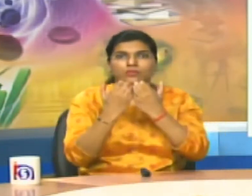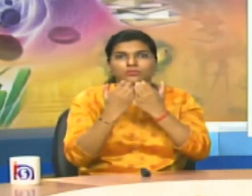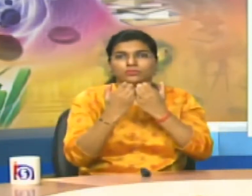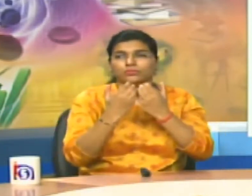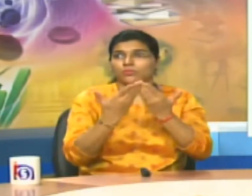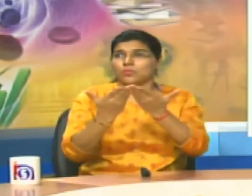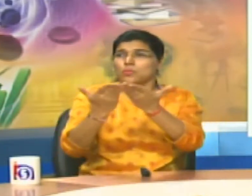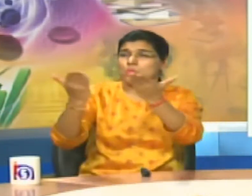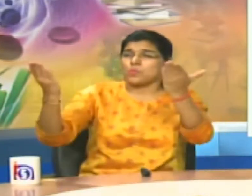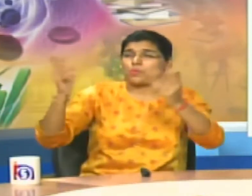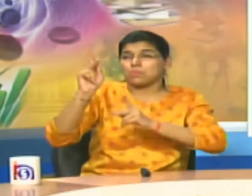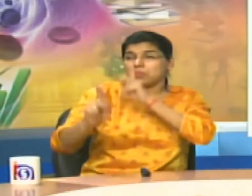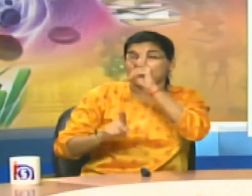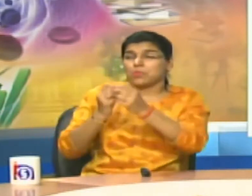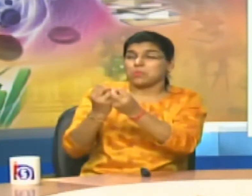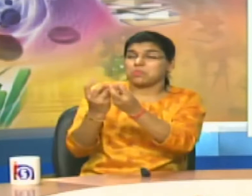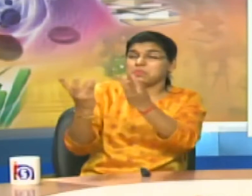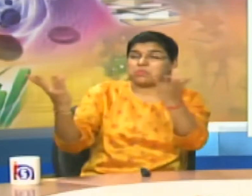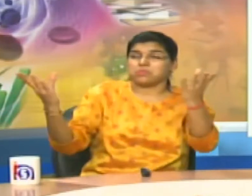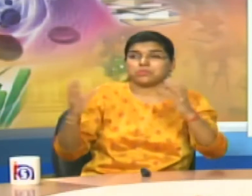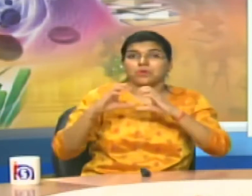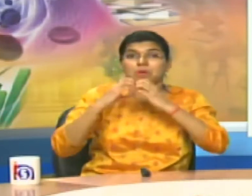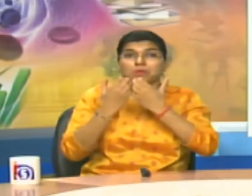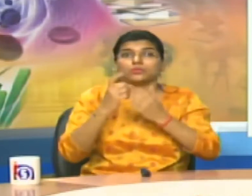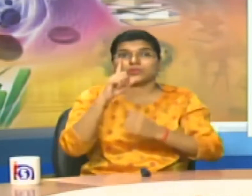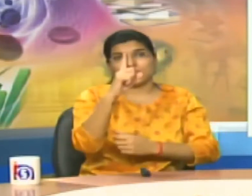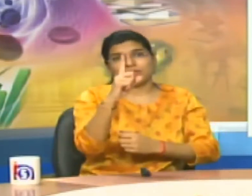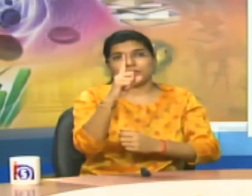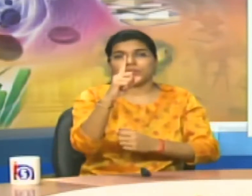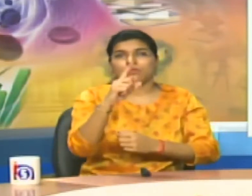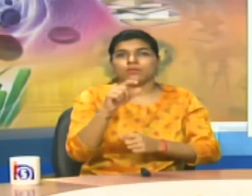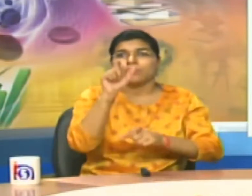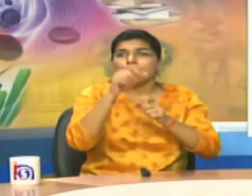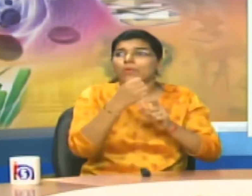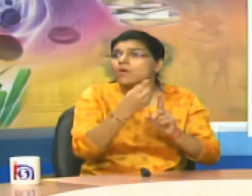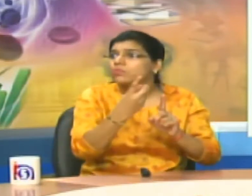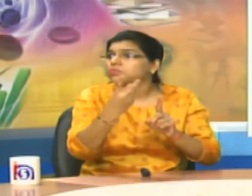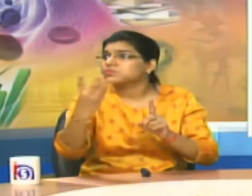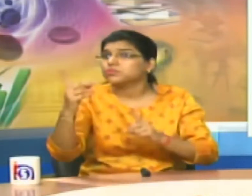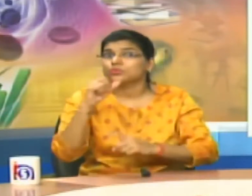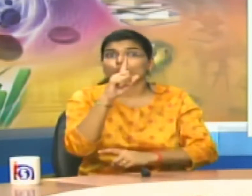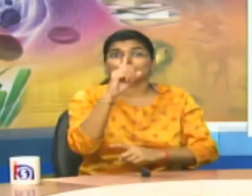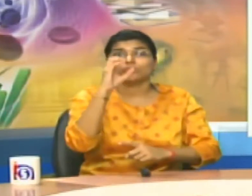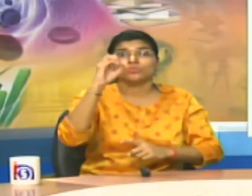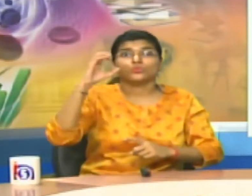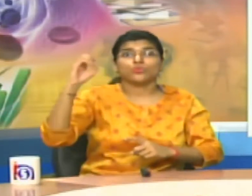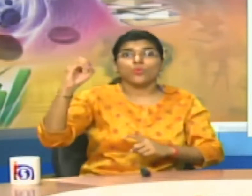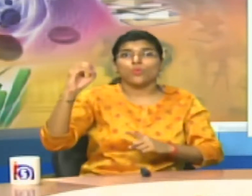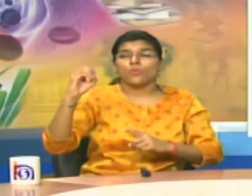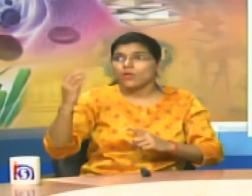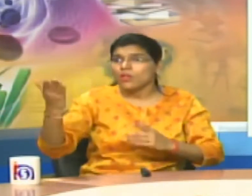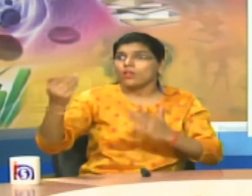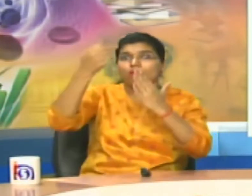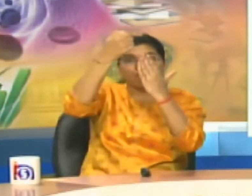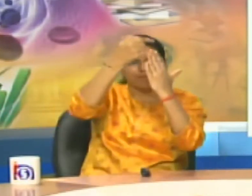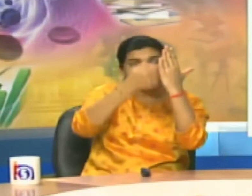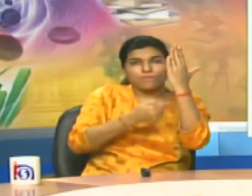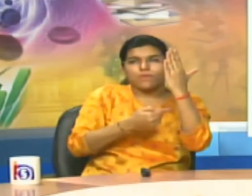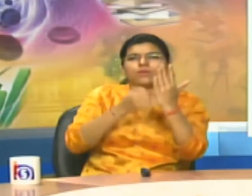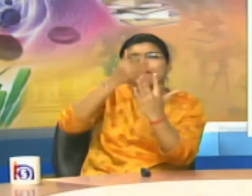Like you have typed something about the class 1 or any class. Just take class 1. There are so many 100